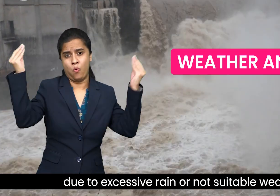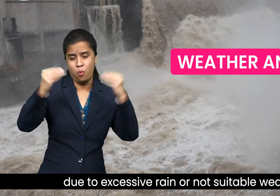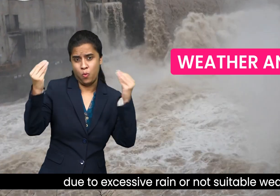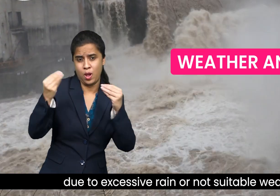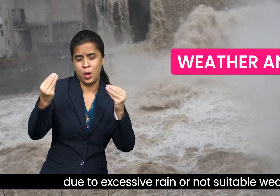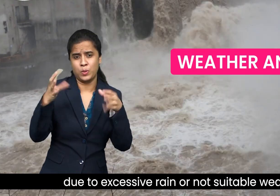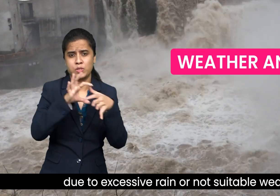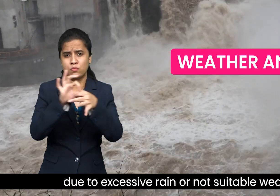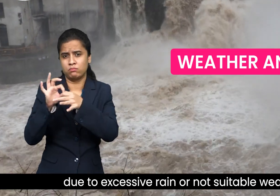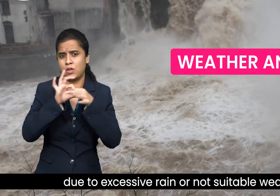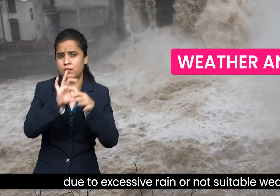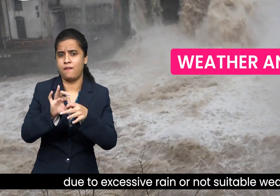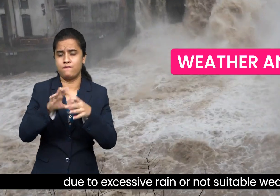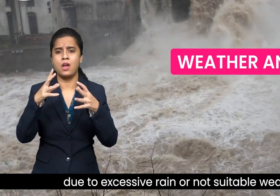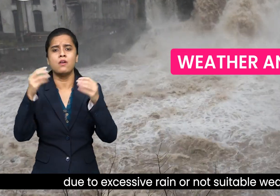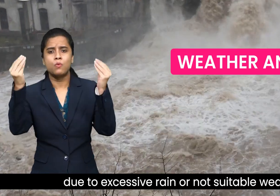weather climate.